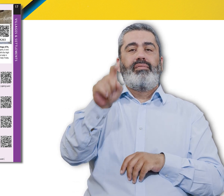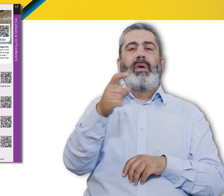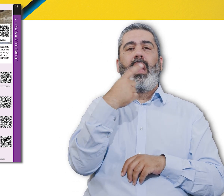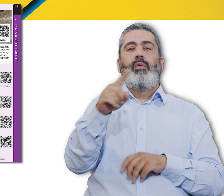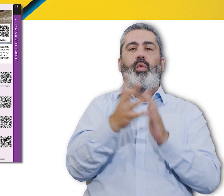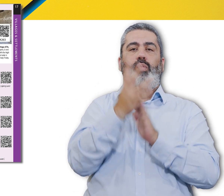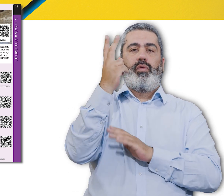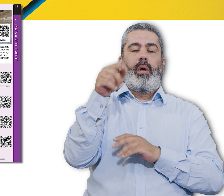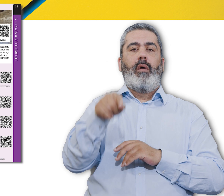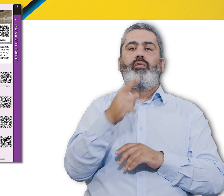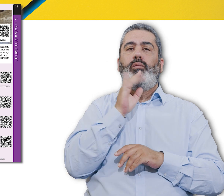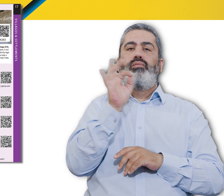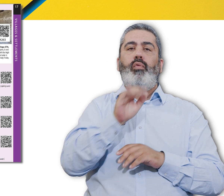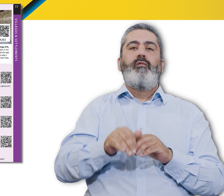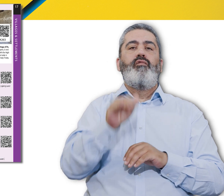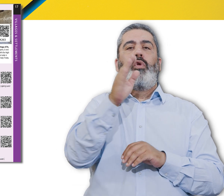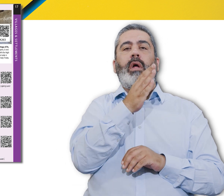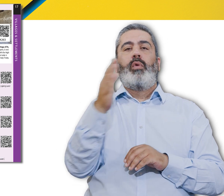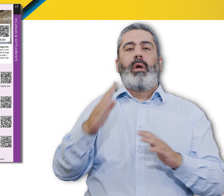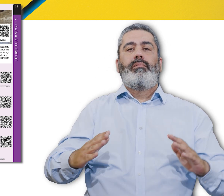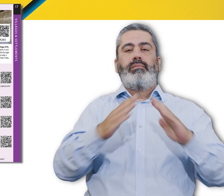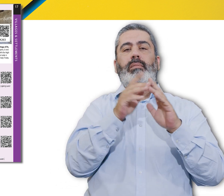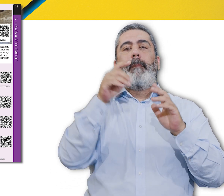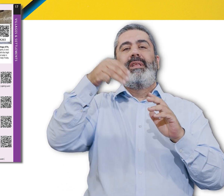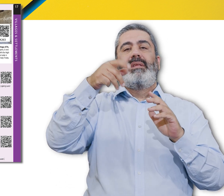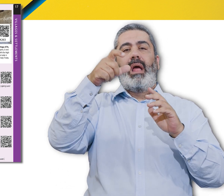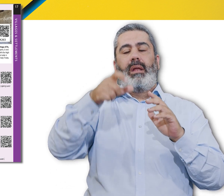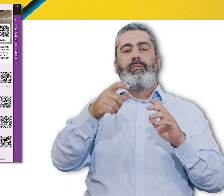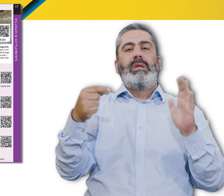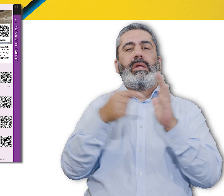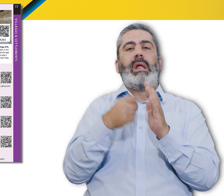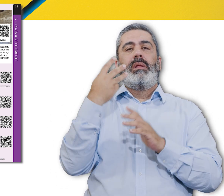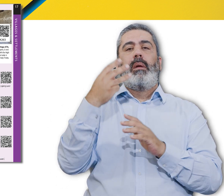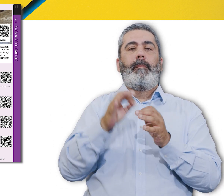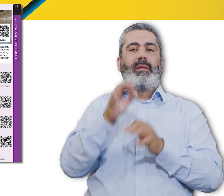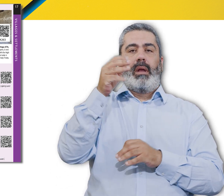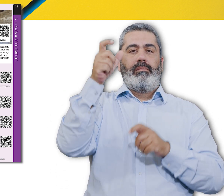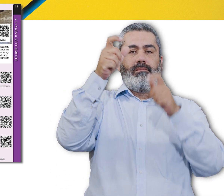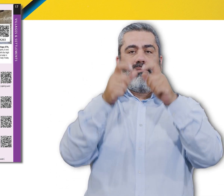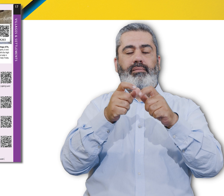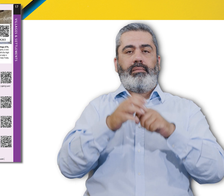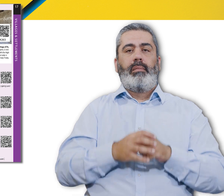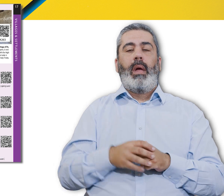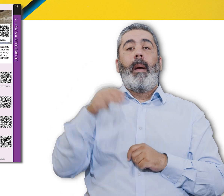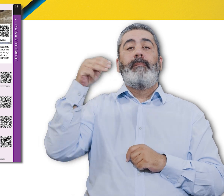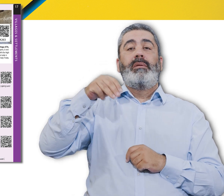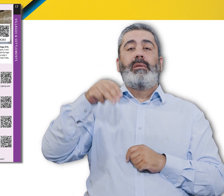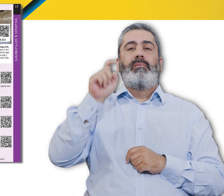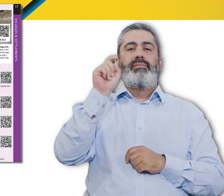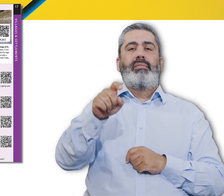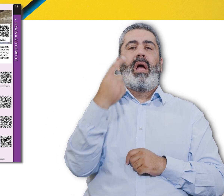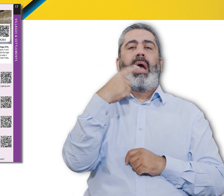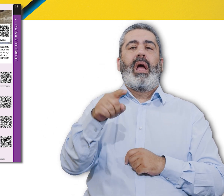number 112. It is built on the Eni slopes of Mt. Mitsaitli at an altitude of 1.000